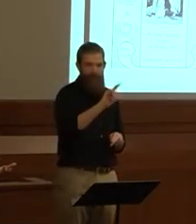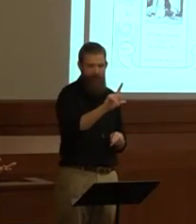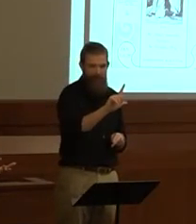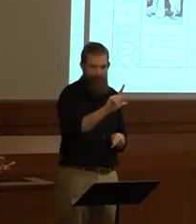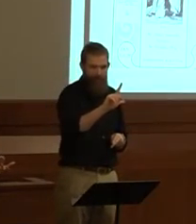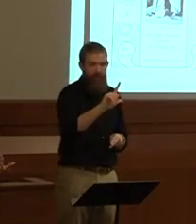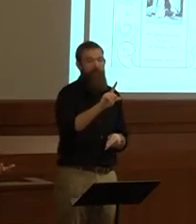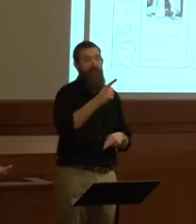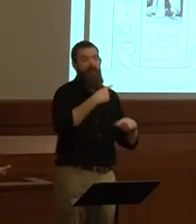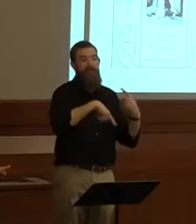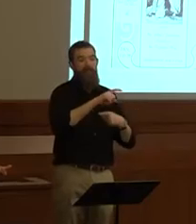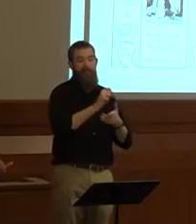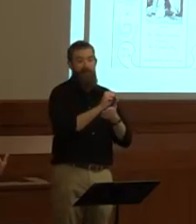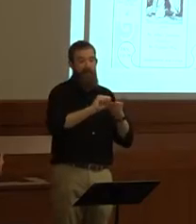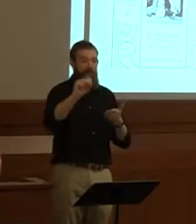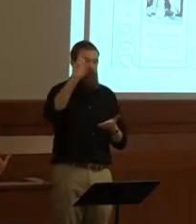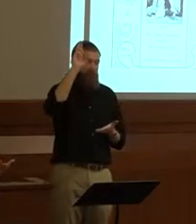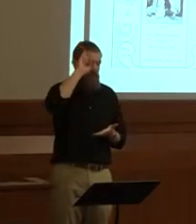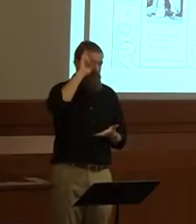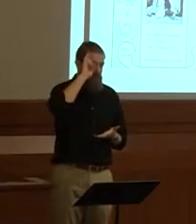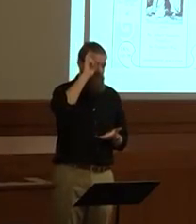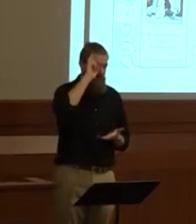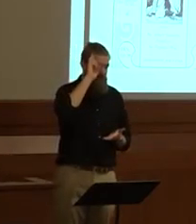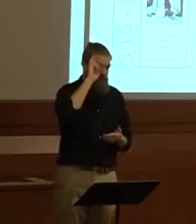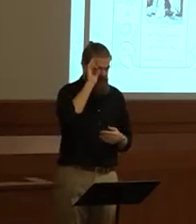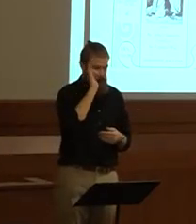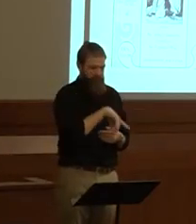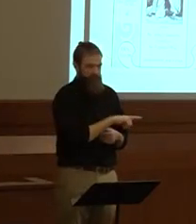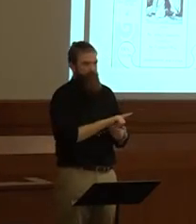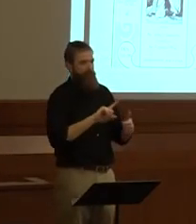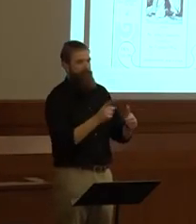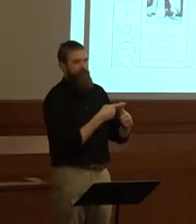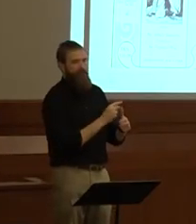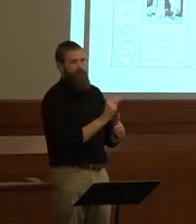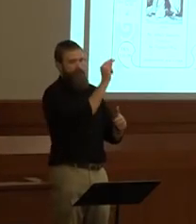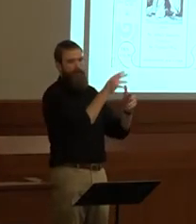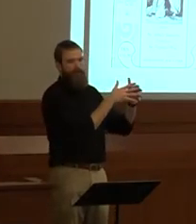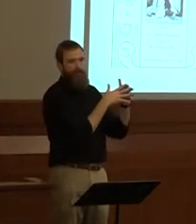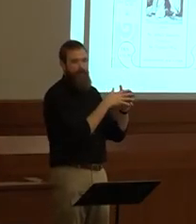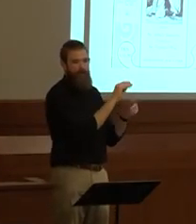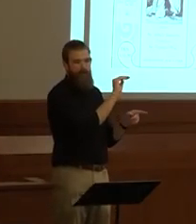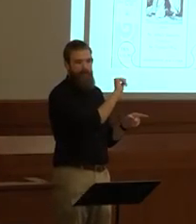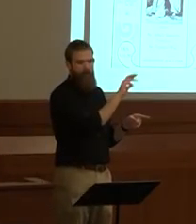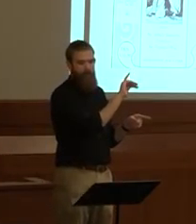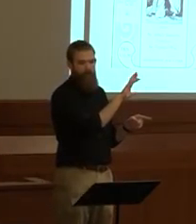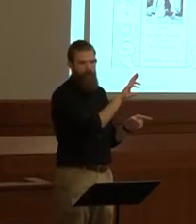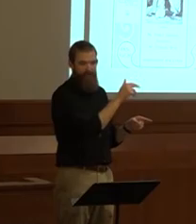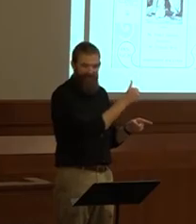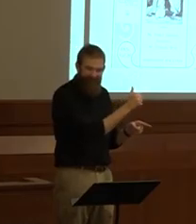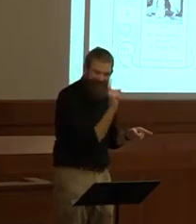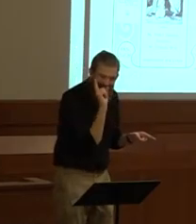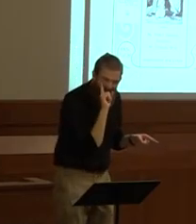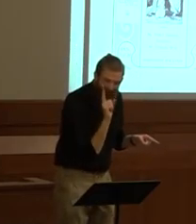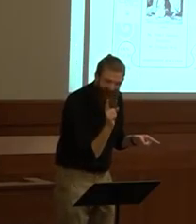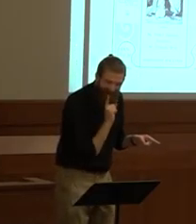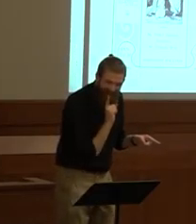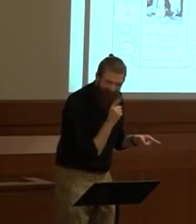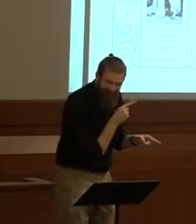René Goupil. He was the first North American martyr, and he was deaf. He wanted to be a